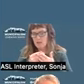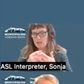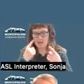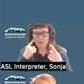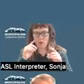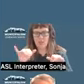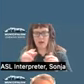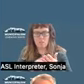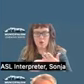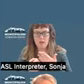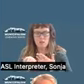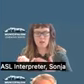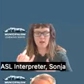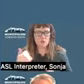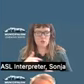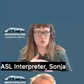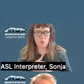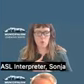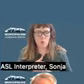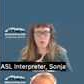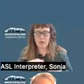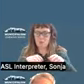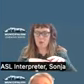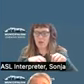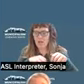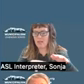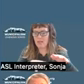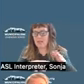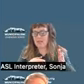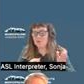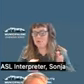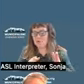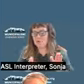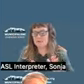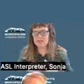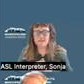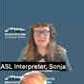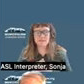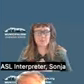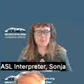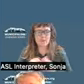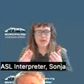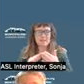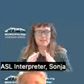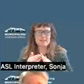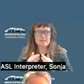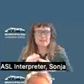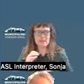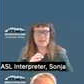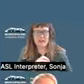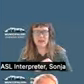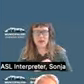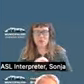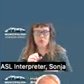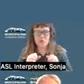we really rallied both in the streets like here and then at a city council meeting to oppose a waiver